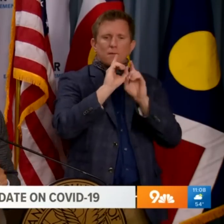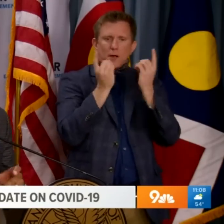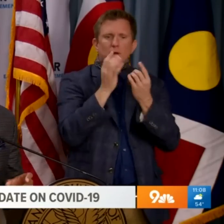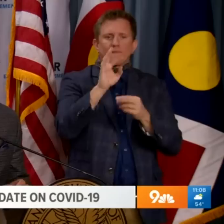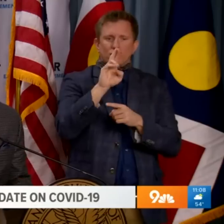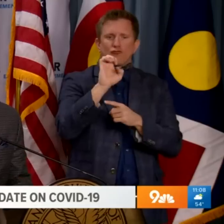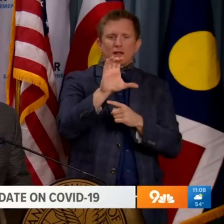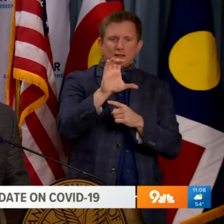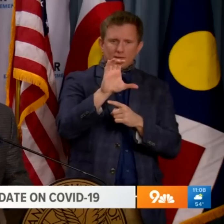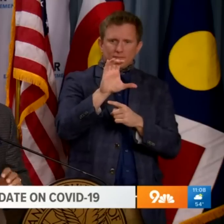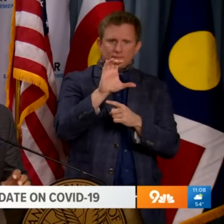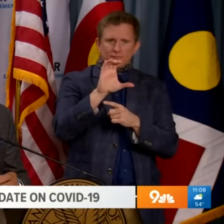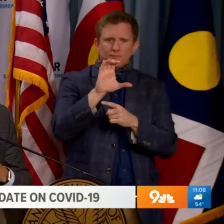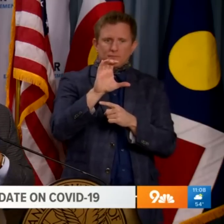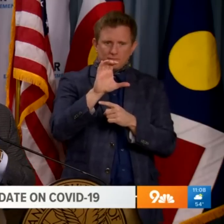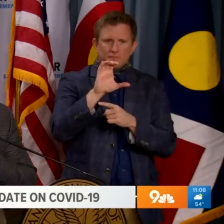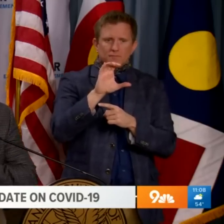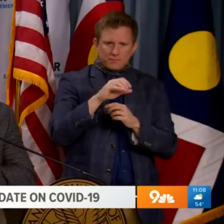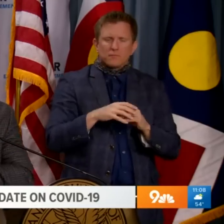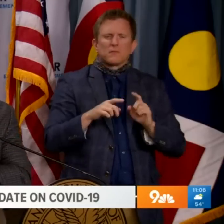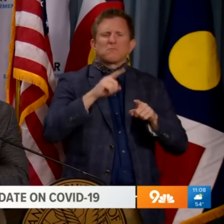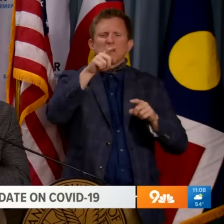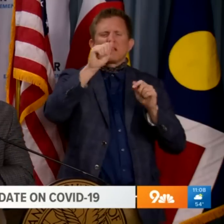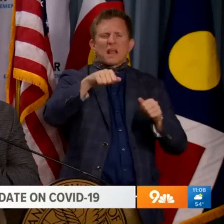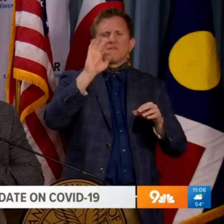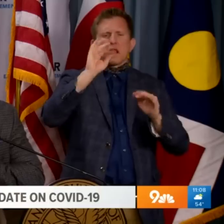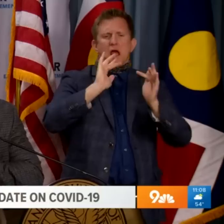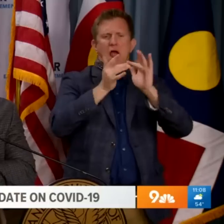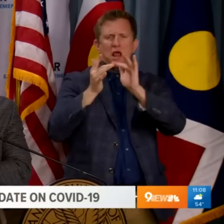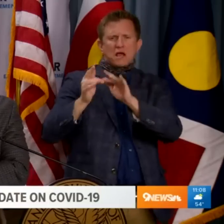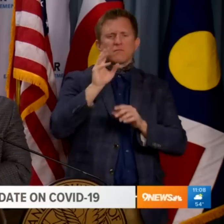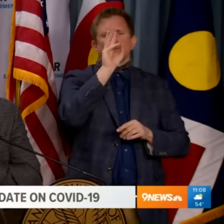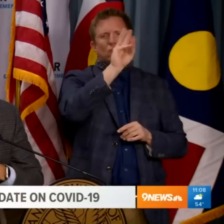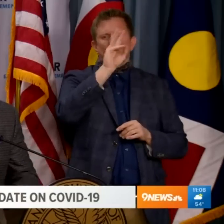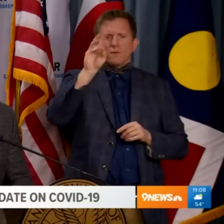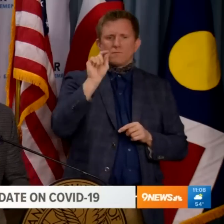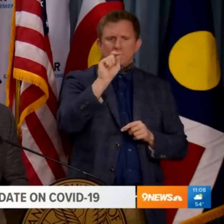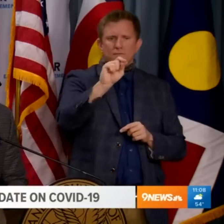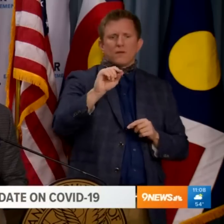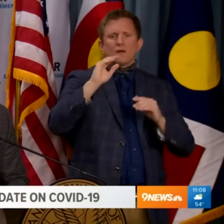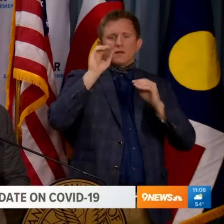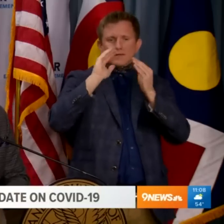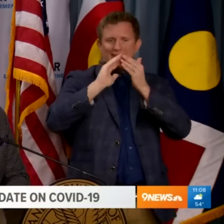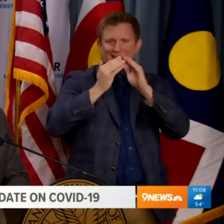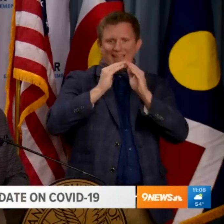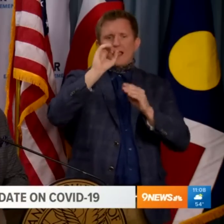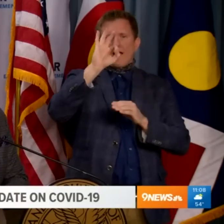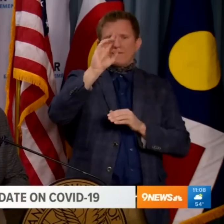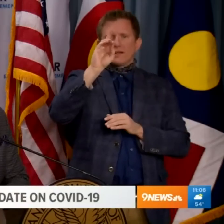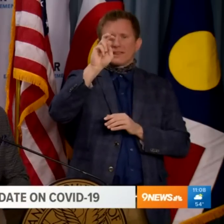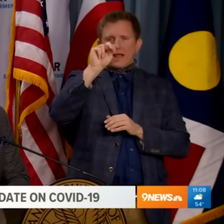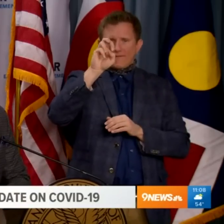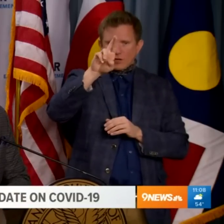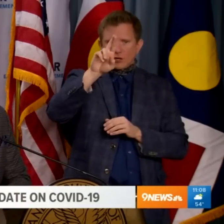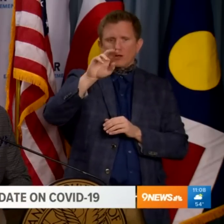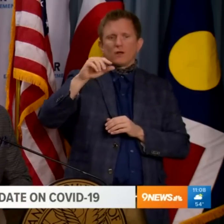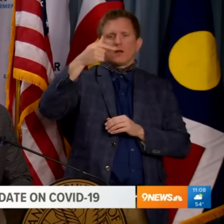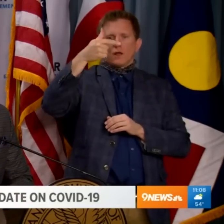strict requirements. And I believe, I know Happy Haynes, our executive director of Parks and Rec, is here in case there are questions, but you can go